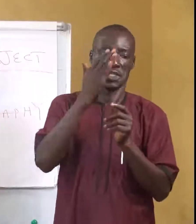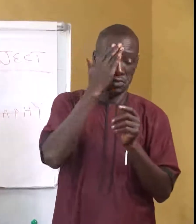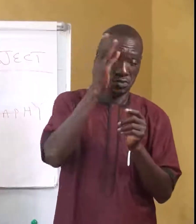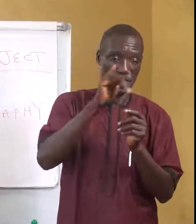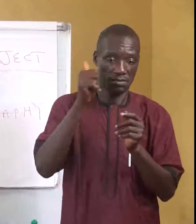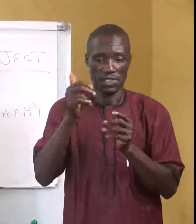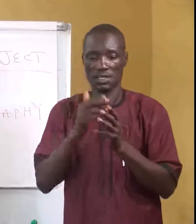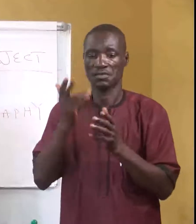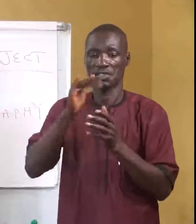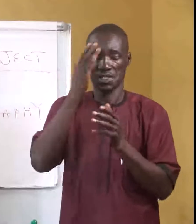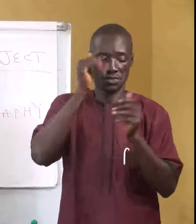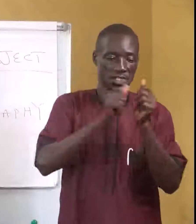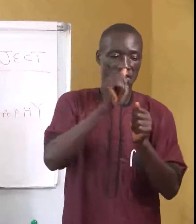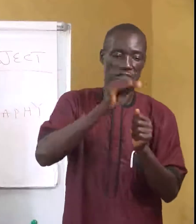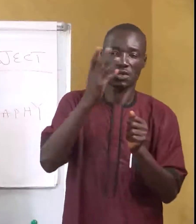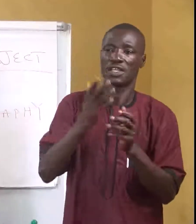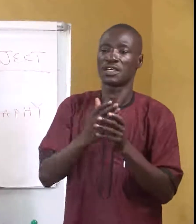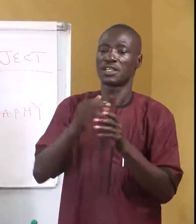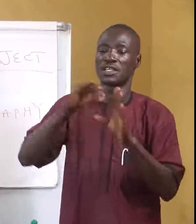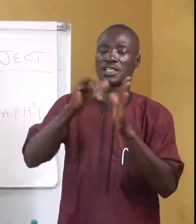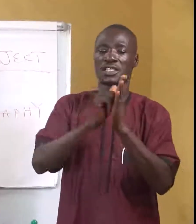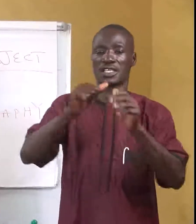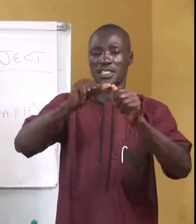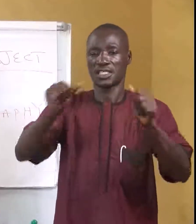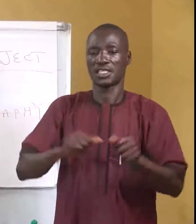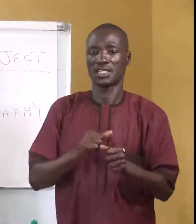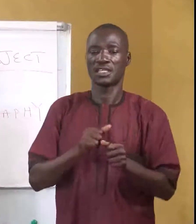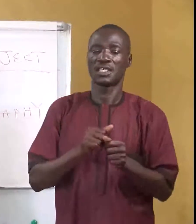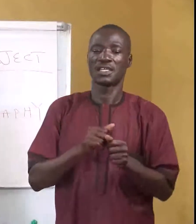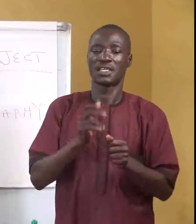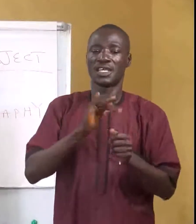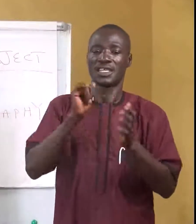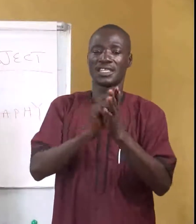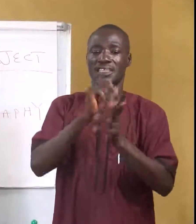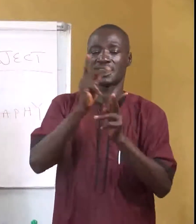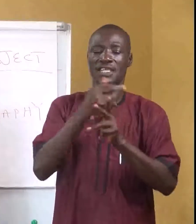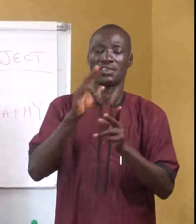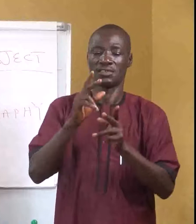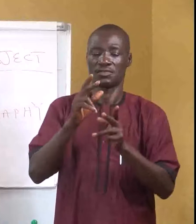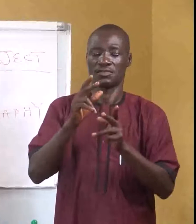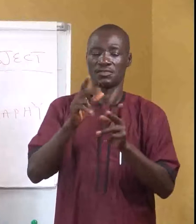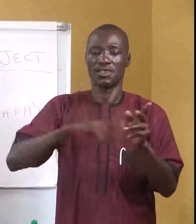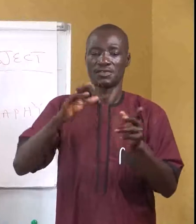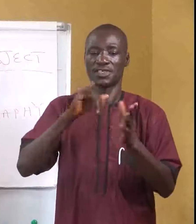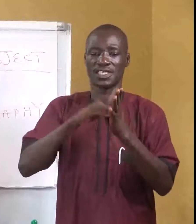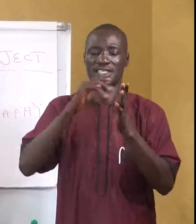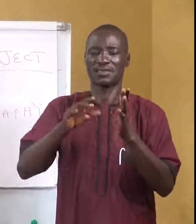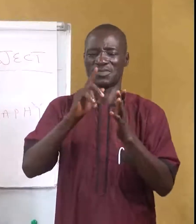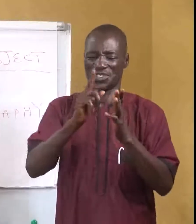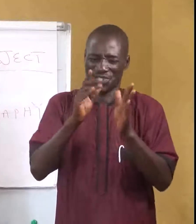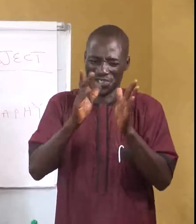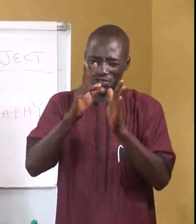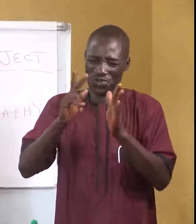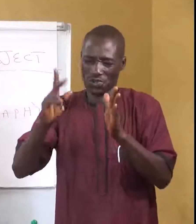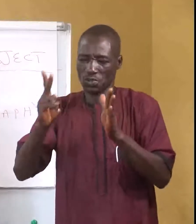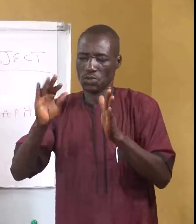themselves, they know each other in that area. And that kind of settlement can be homogeneous. In